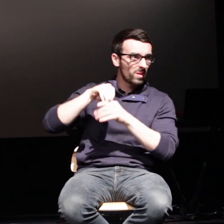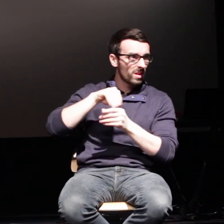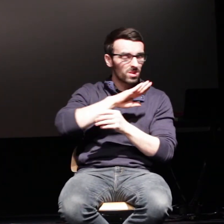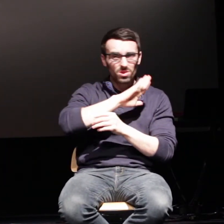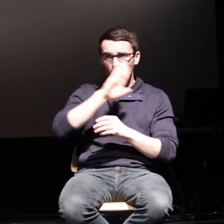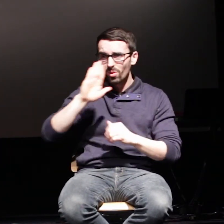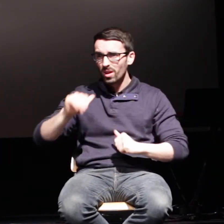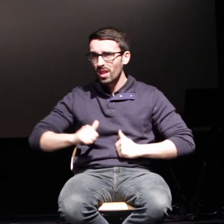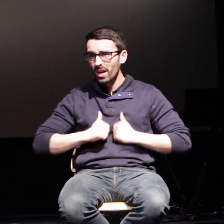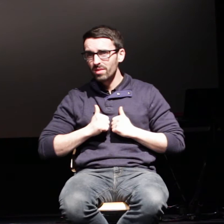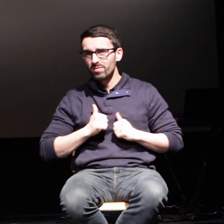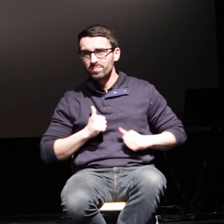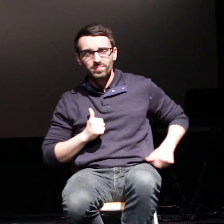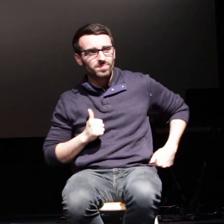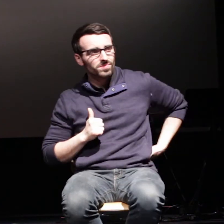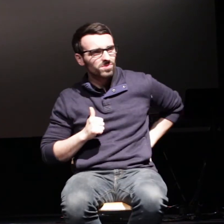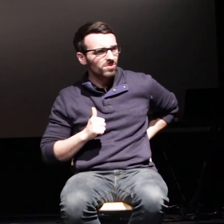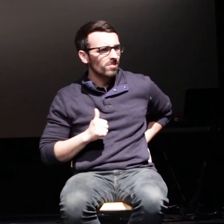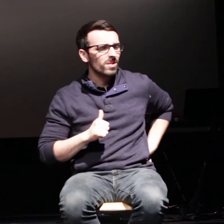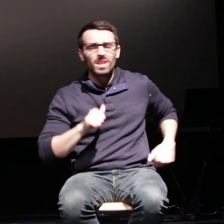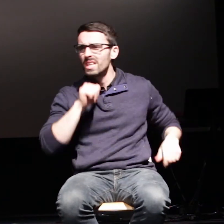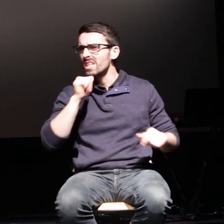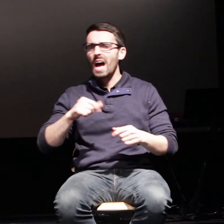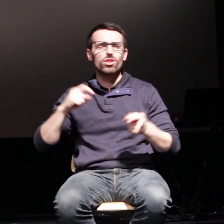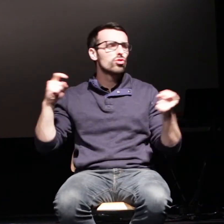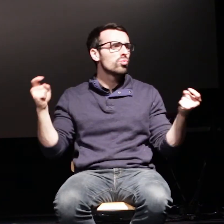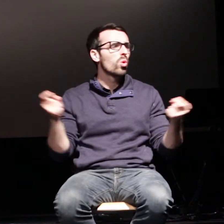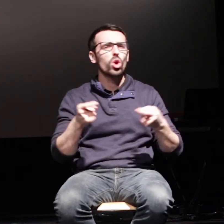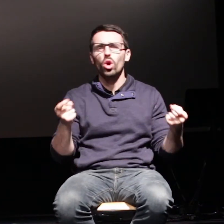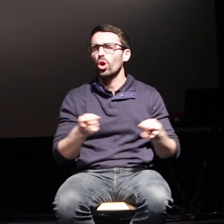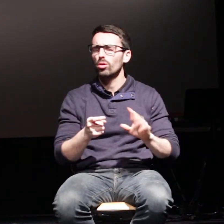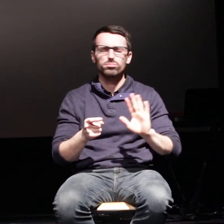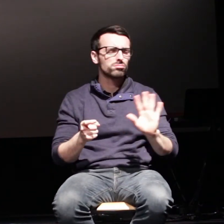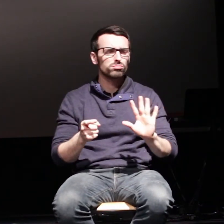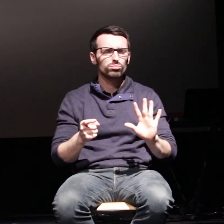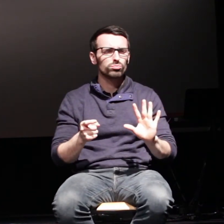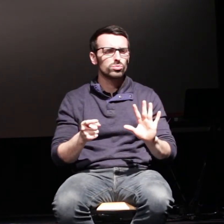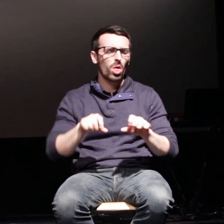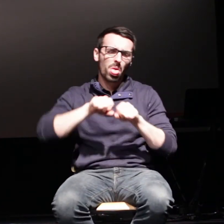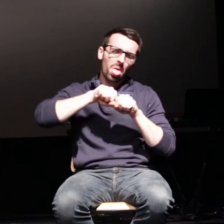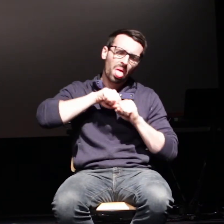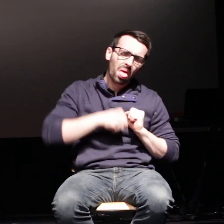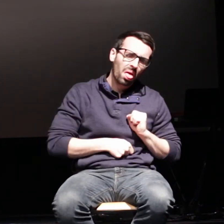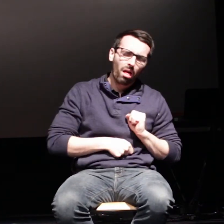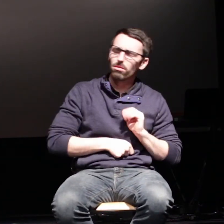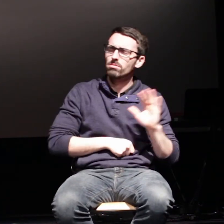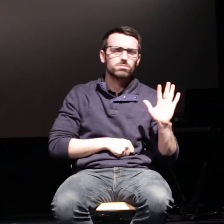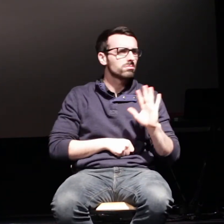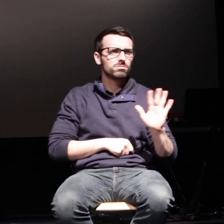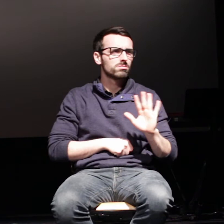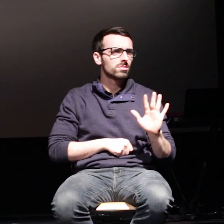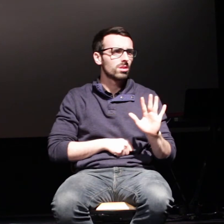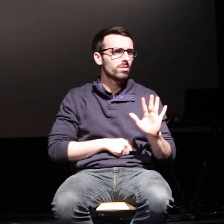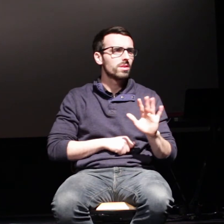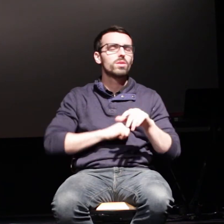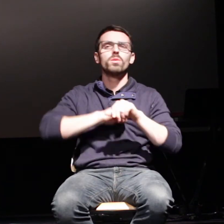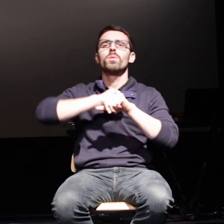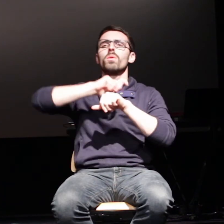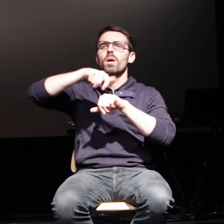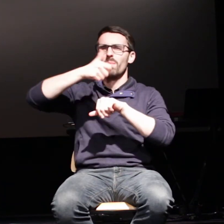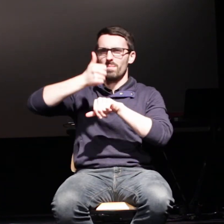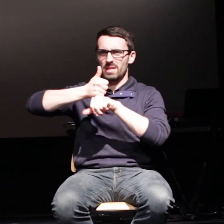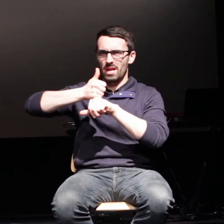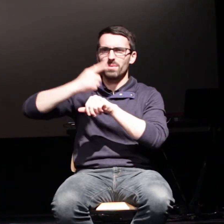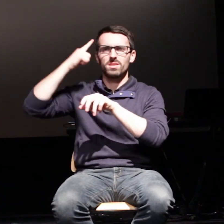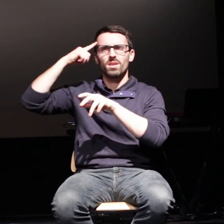not to hurt you. It's not to tear you down. It's not to break you. It's to build faith in you is what